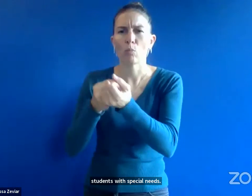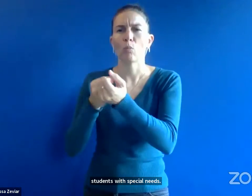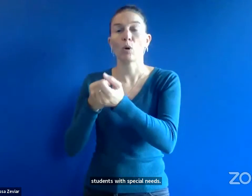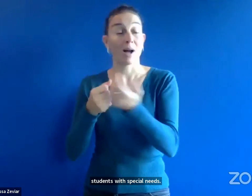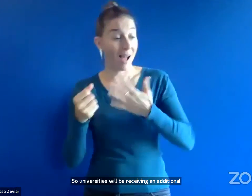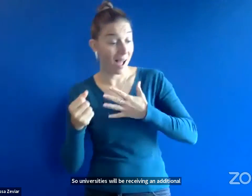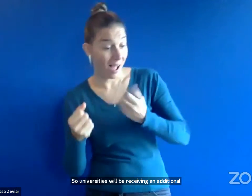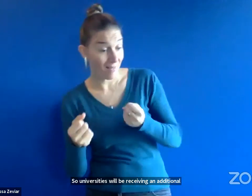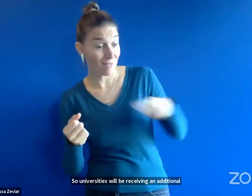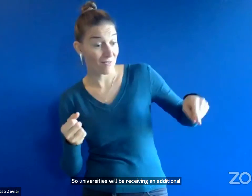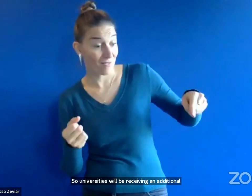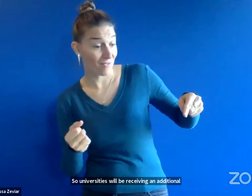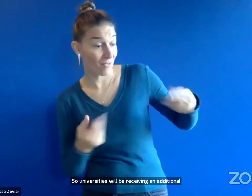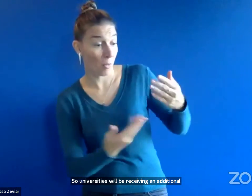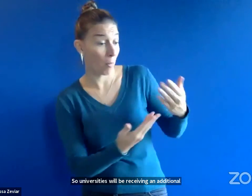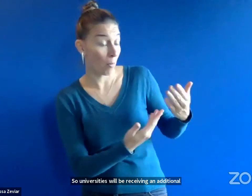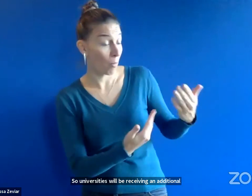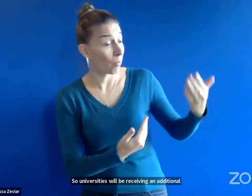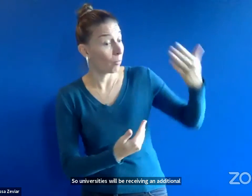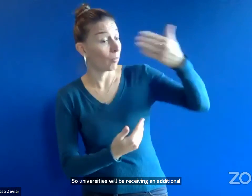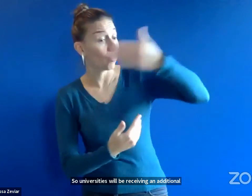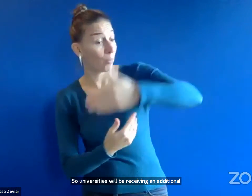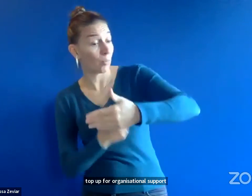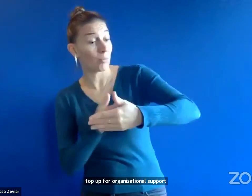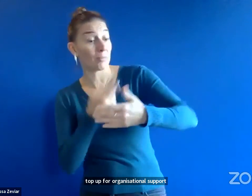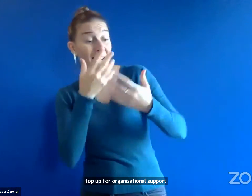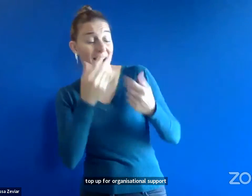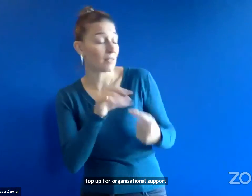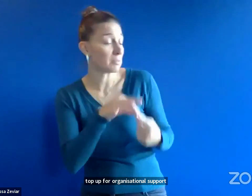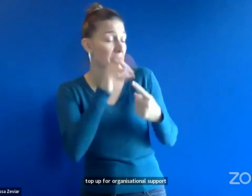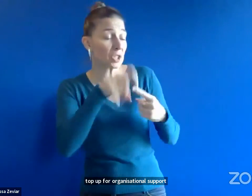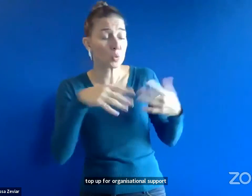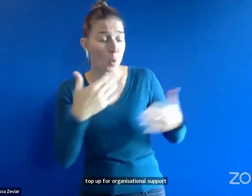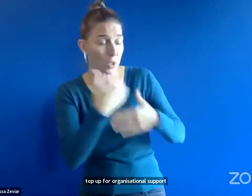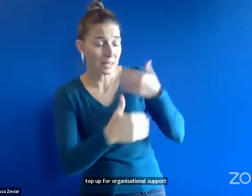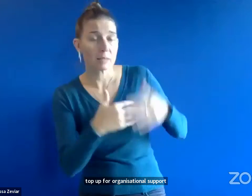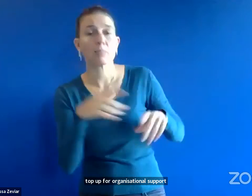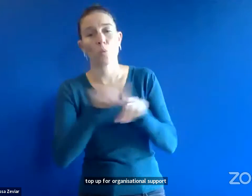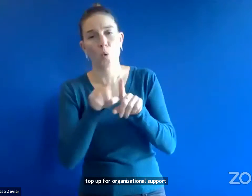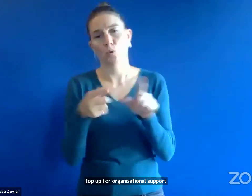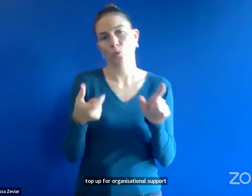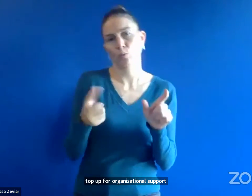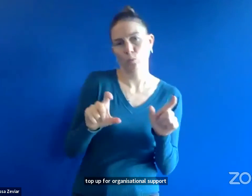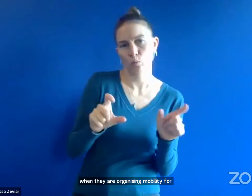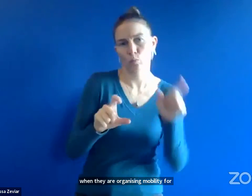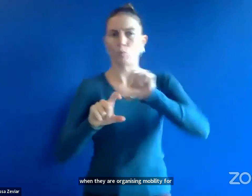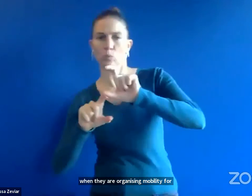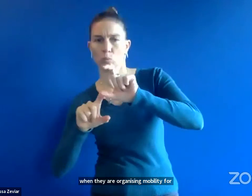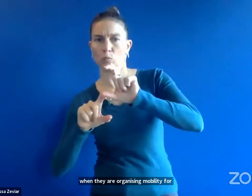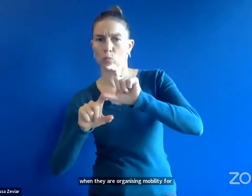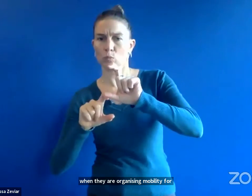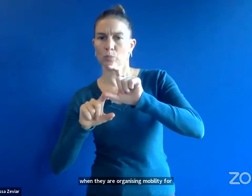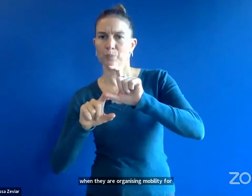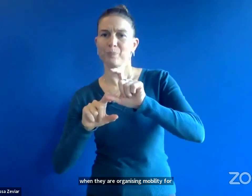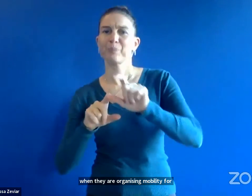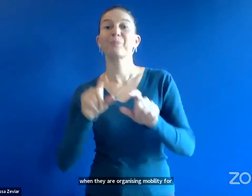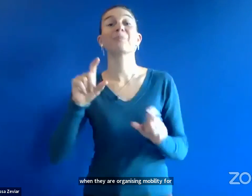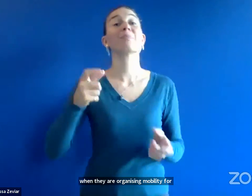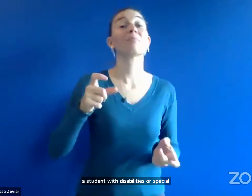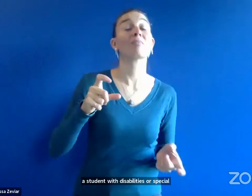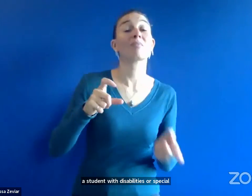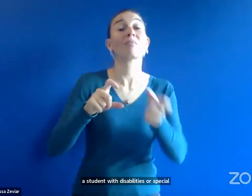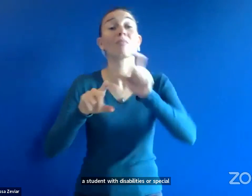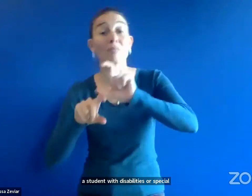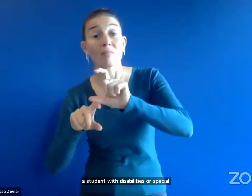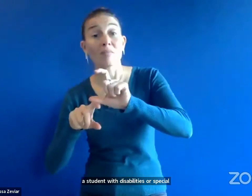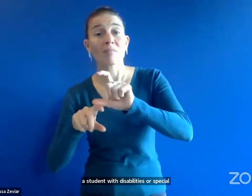a mobility for a student with disabilities or with special needs. This is also for us a way to give,